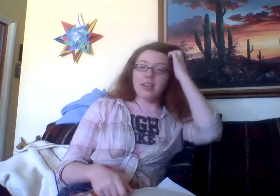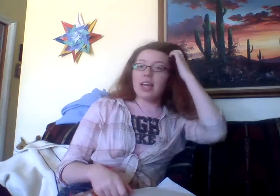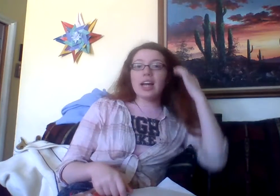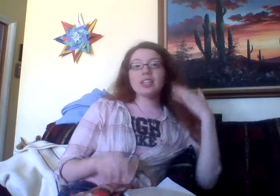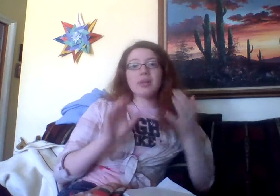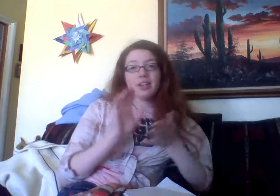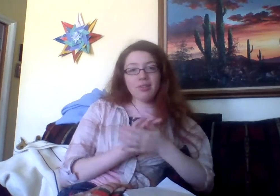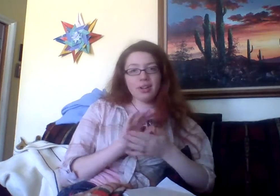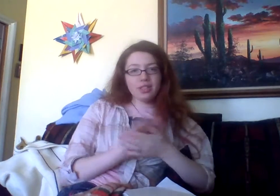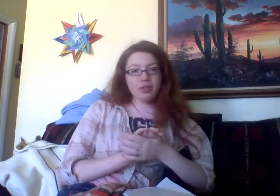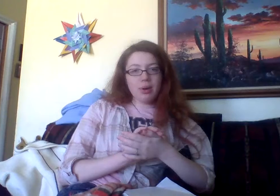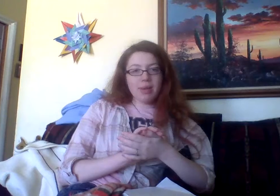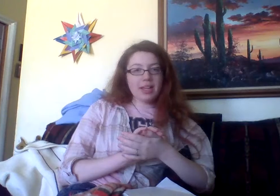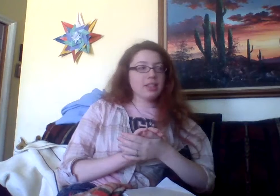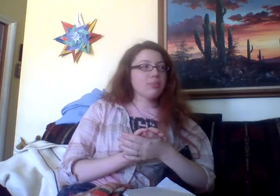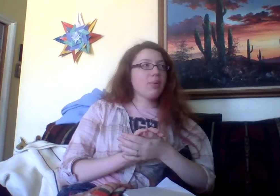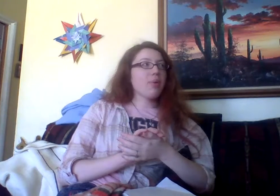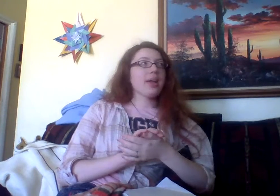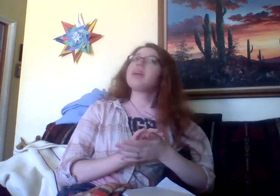That'd actually be a good one to make this point.